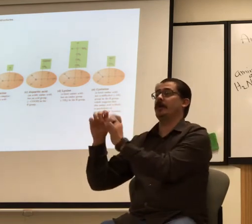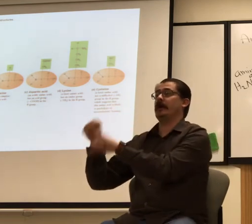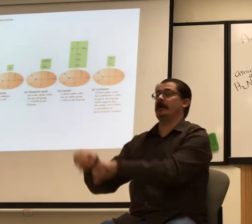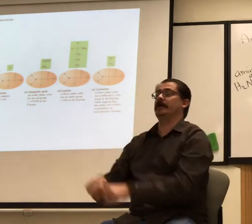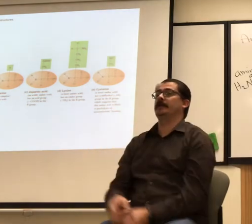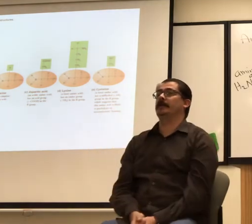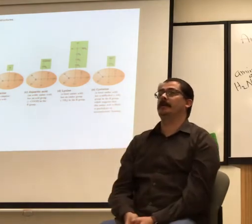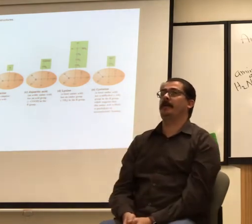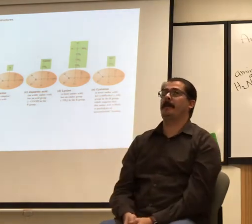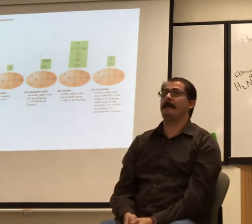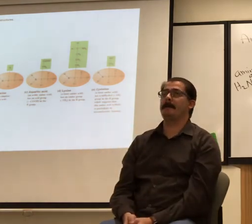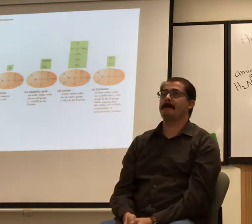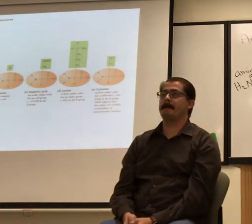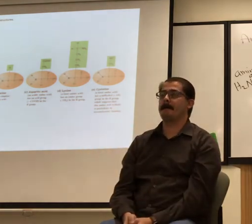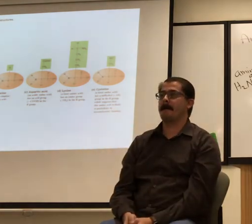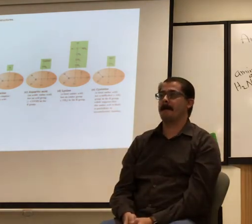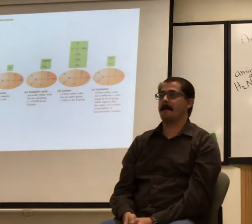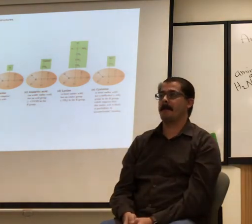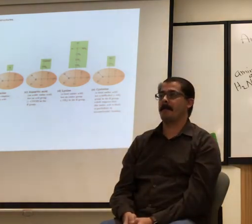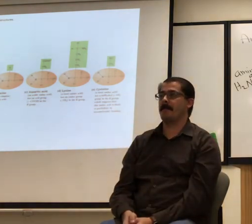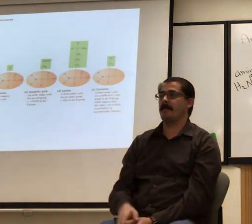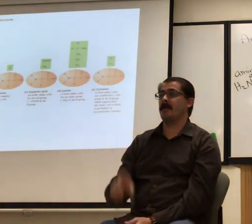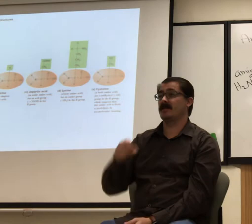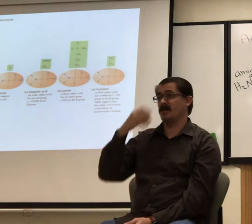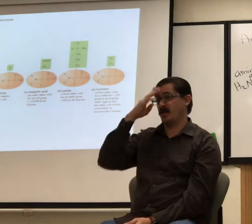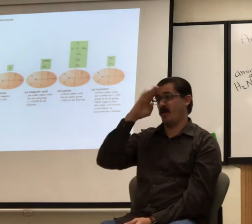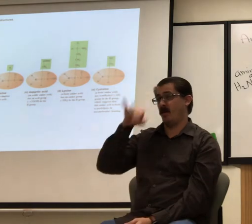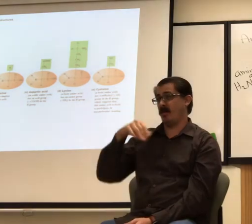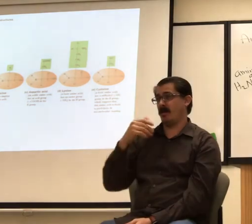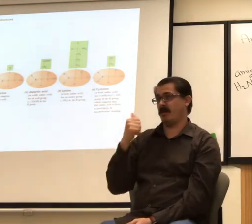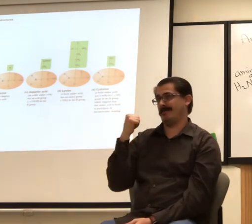Well, you should know that here's a few